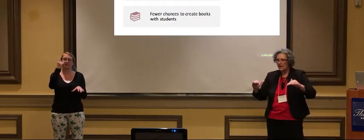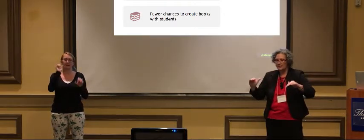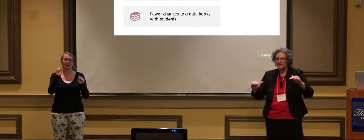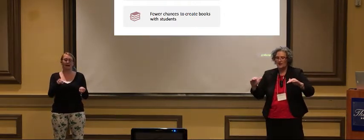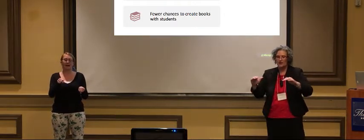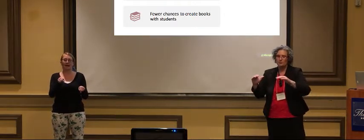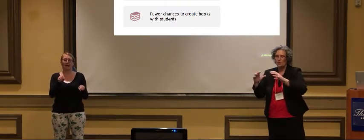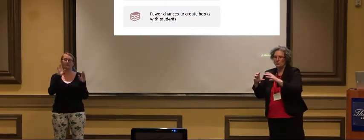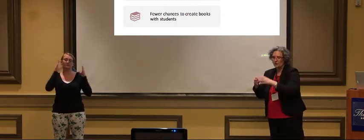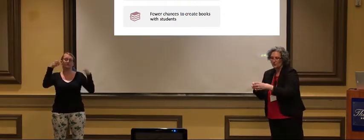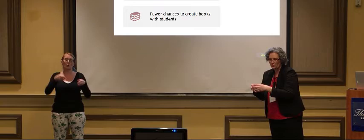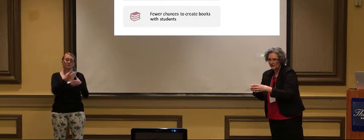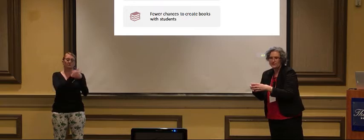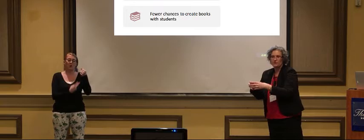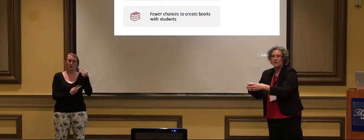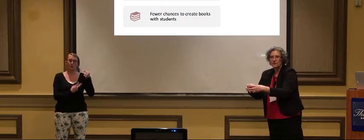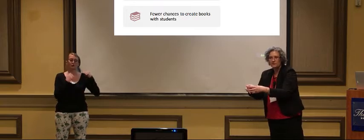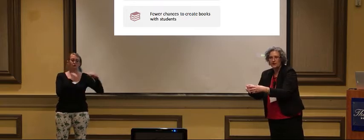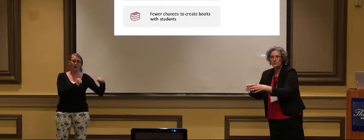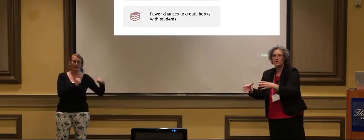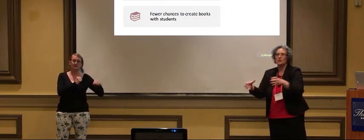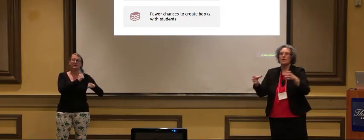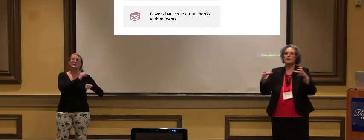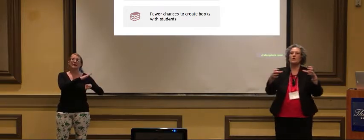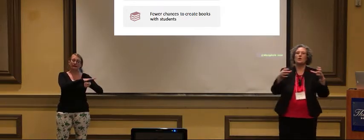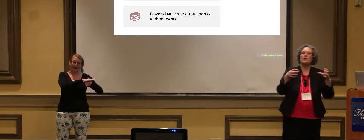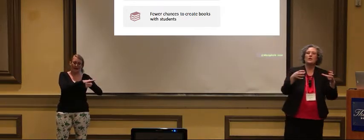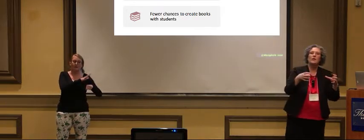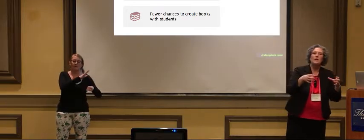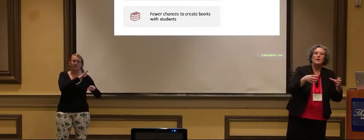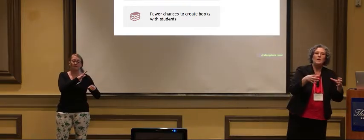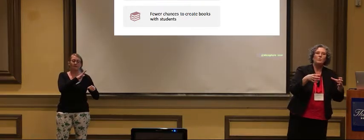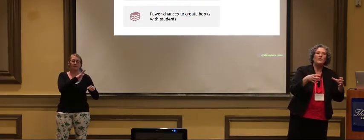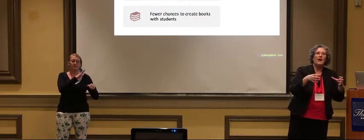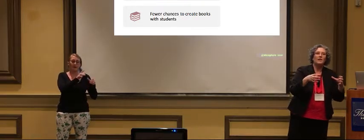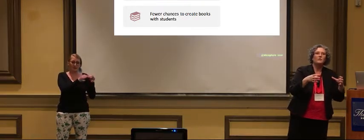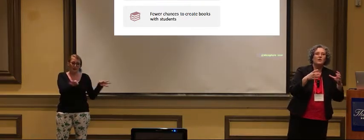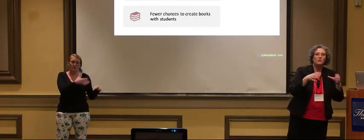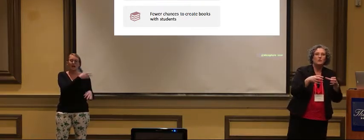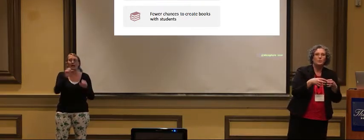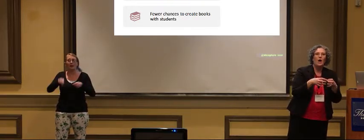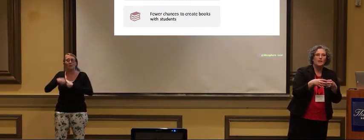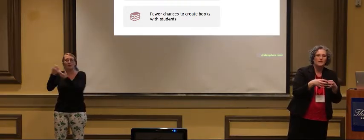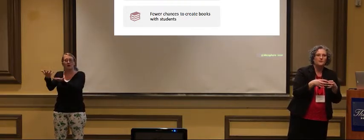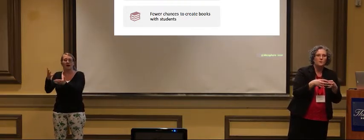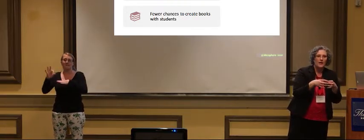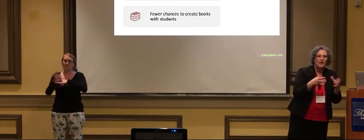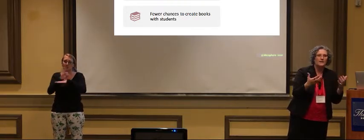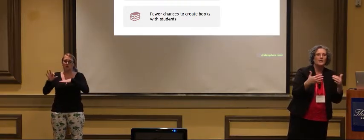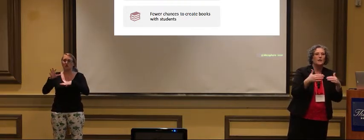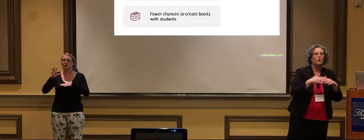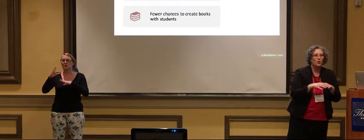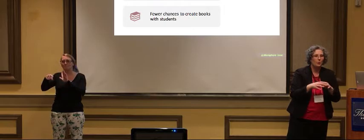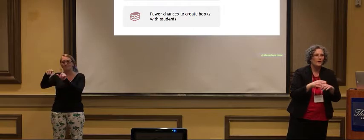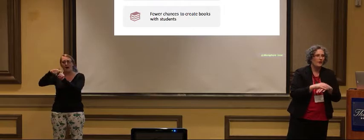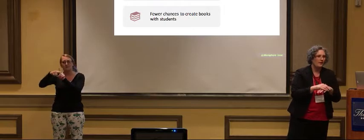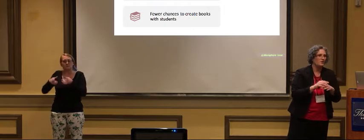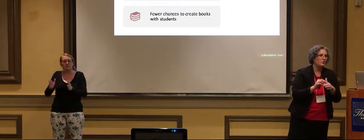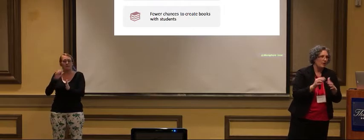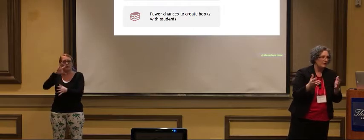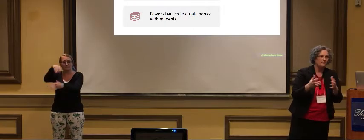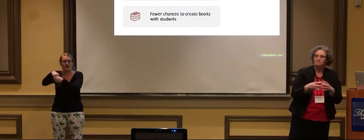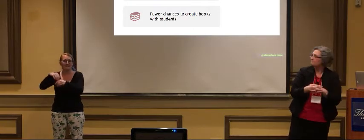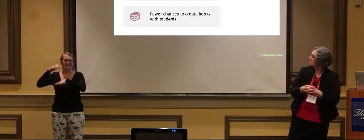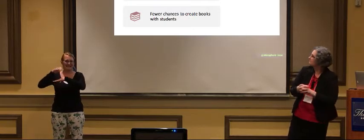could capitalize on both their strengths in their native language and could provide a functional and positive way to incorporate the